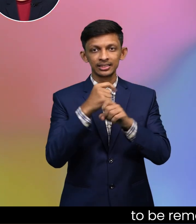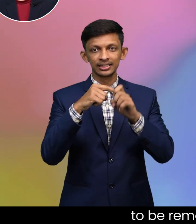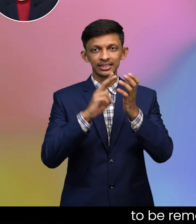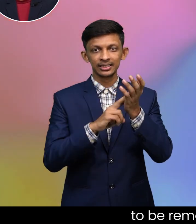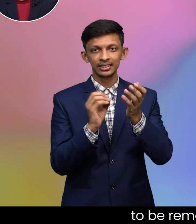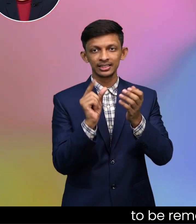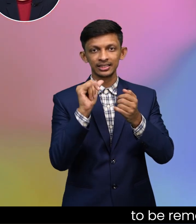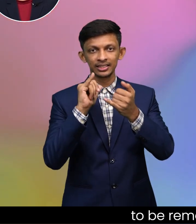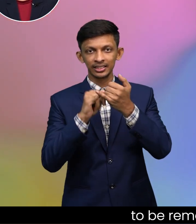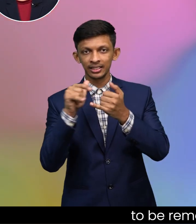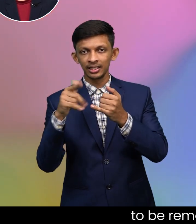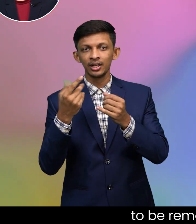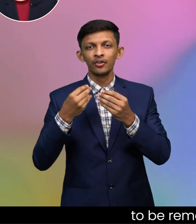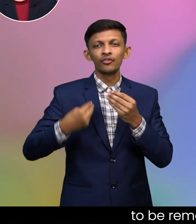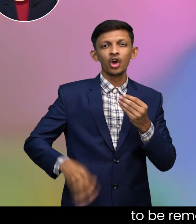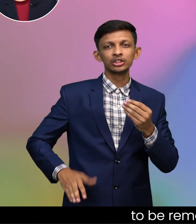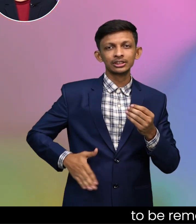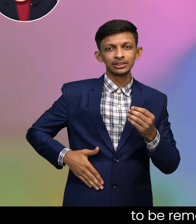Uremia.